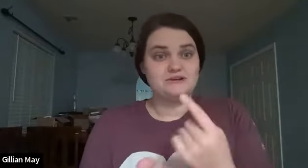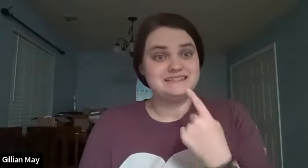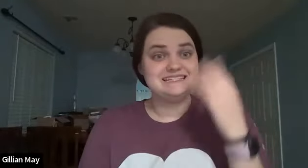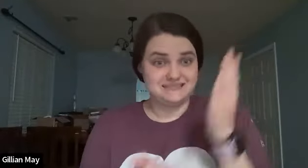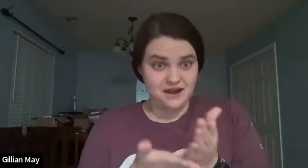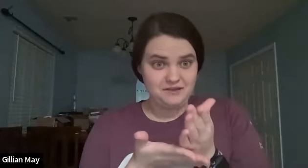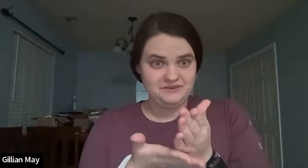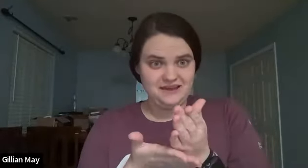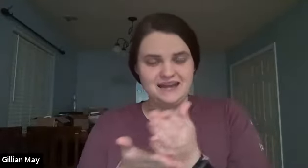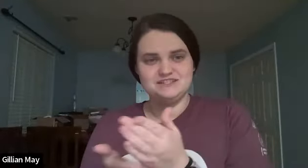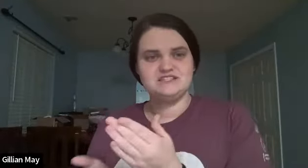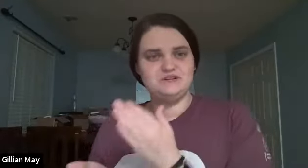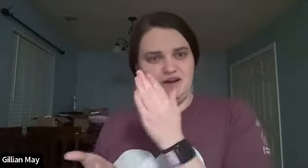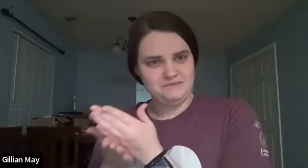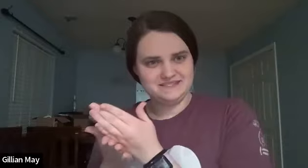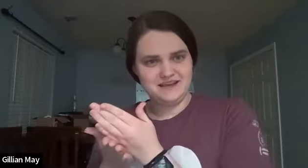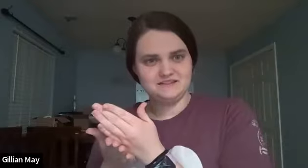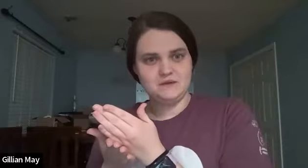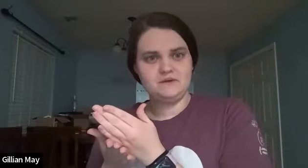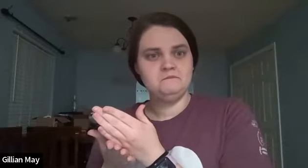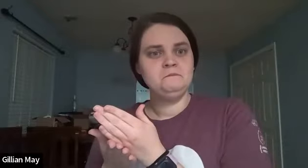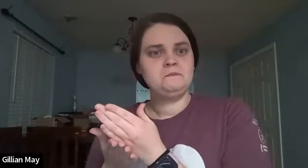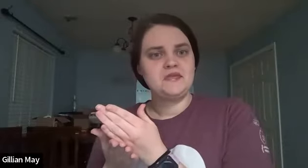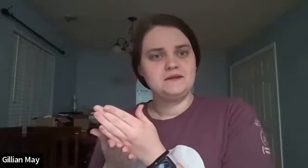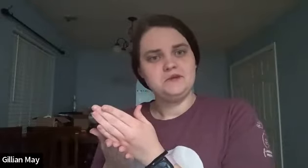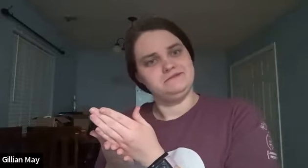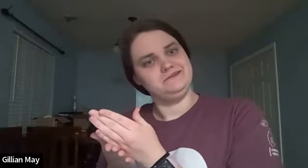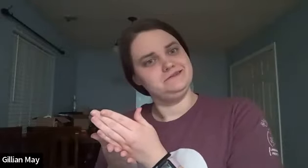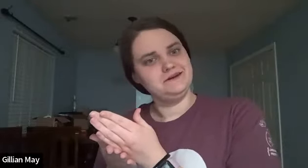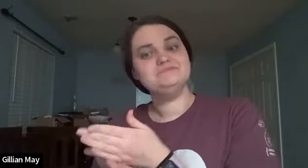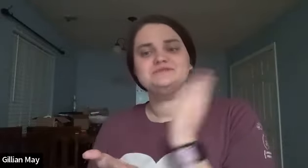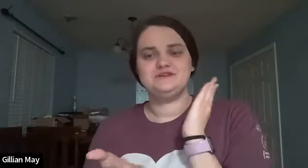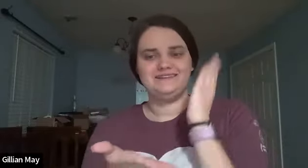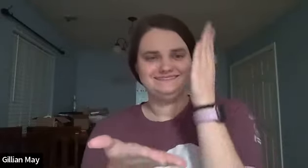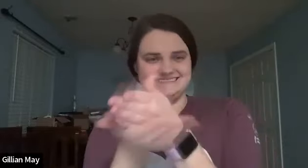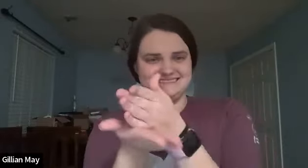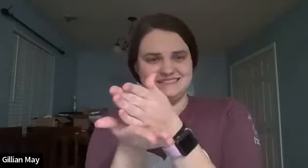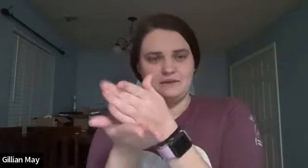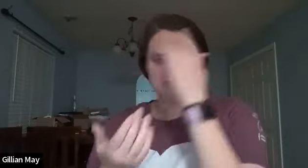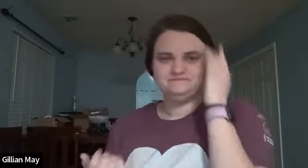said stop. And I saw someone copy stop and I went, we haven't done stop. So yeah, stop.